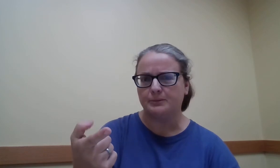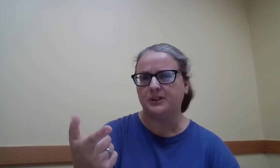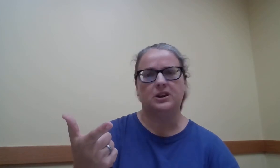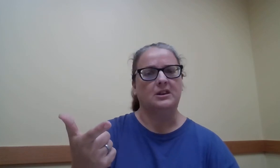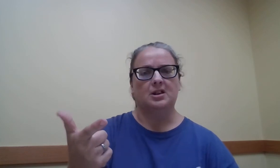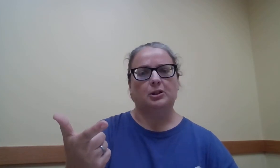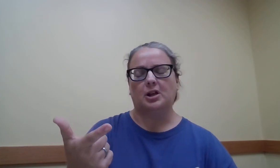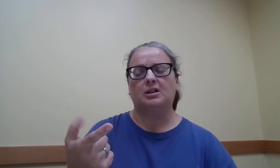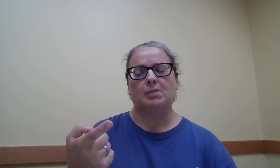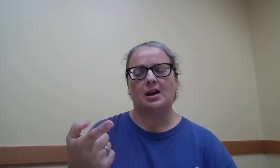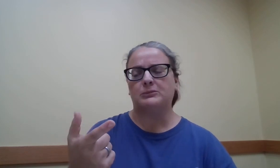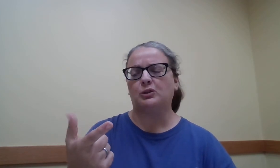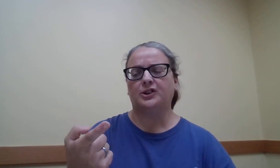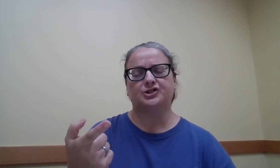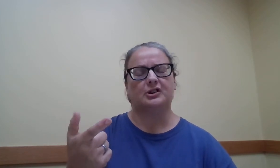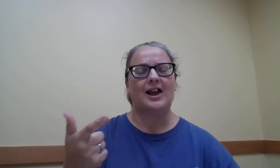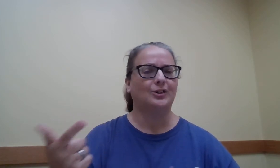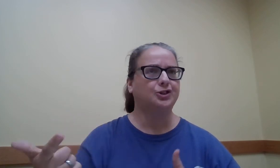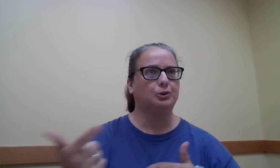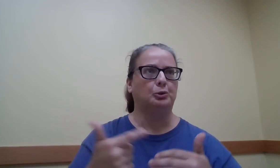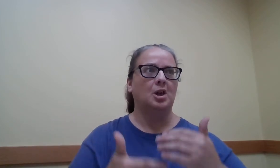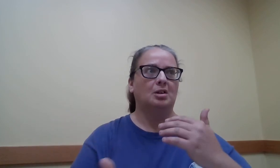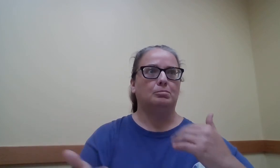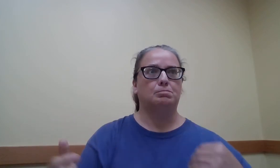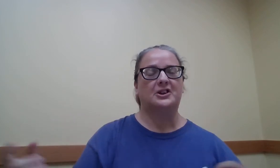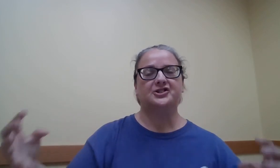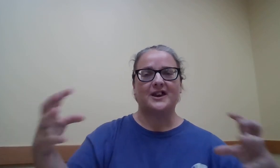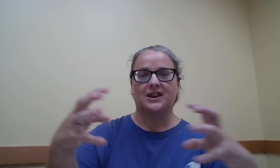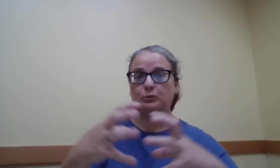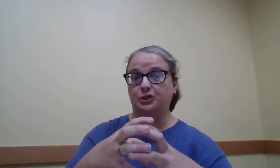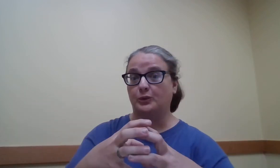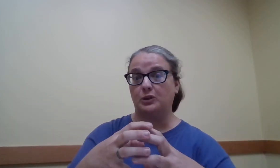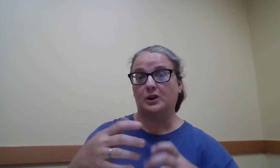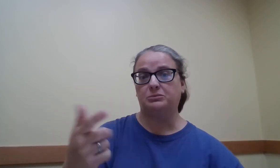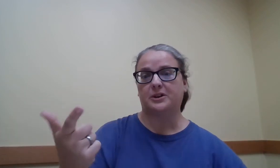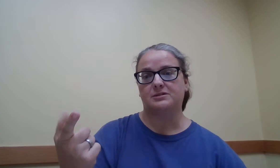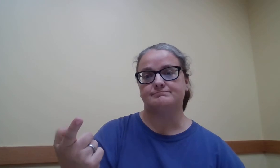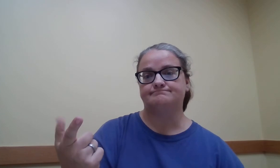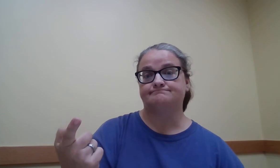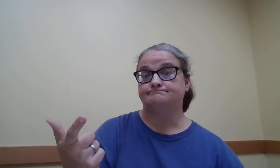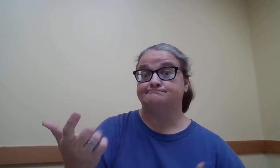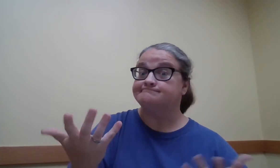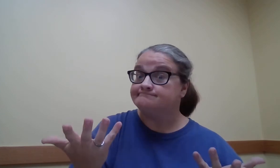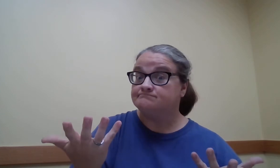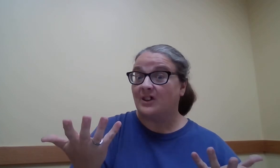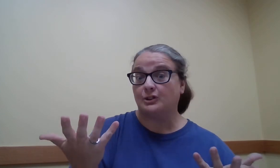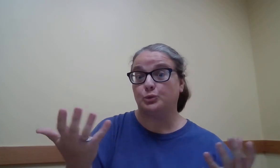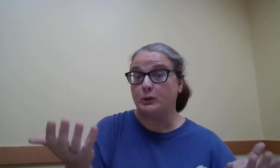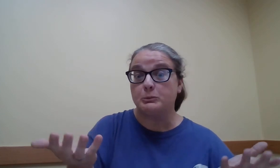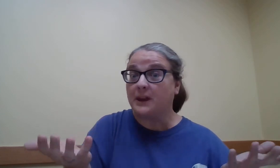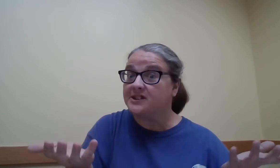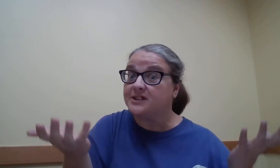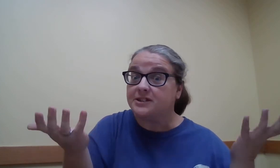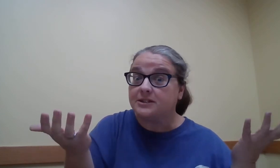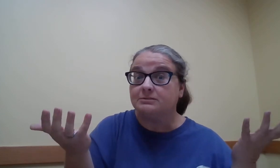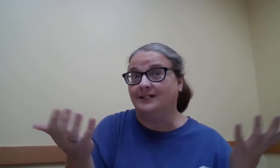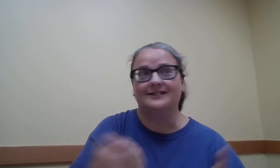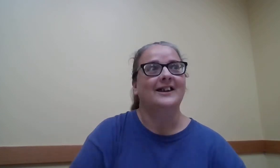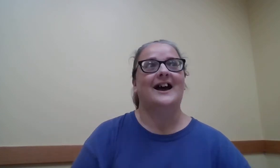something. I'm not quite sure how to mesh that in with 21, but I don't know, 21 paces? I don't